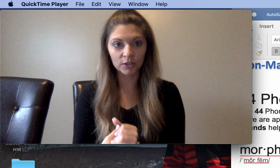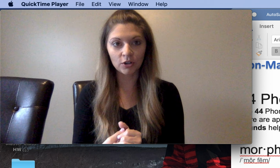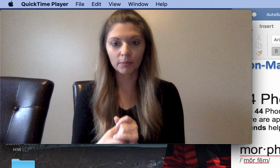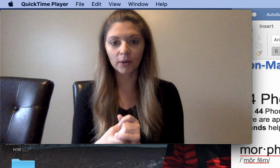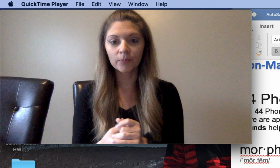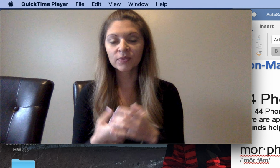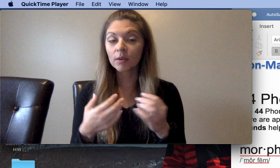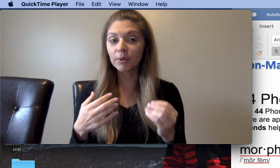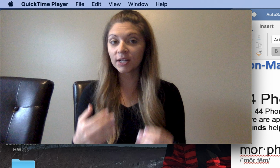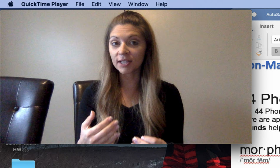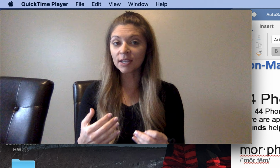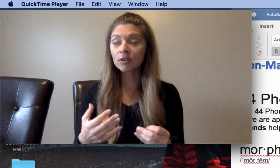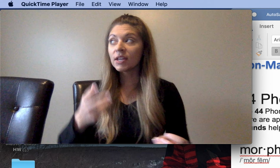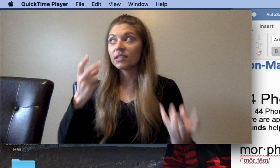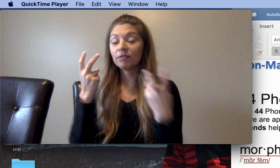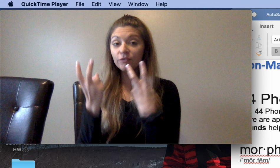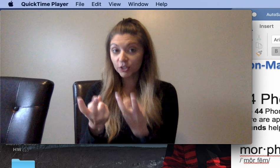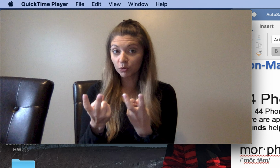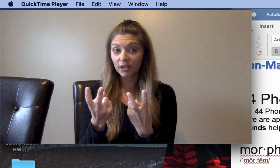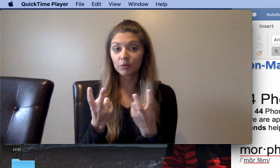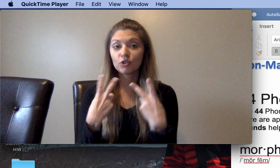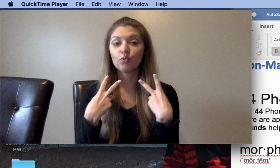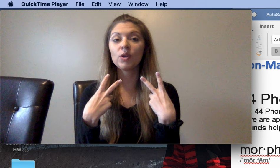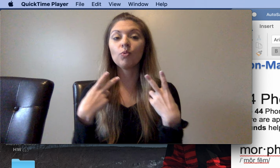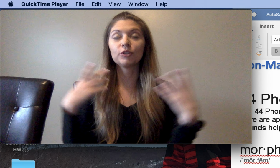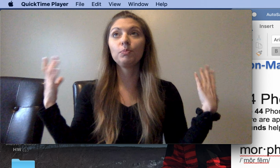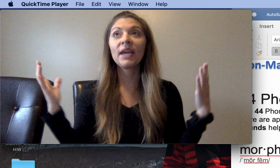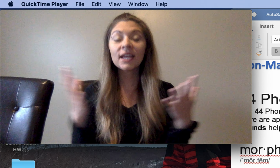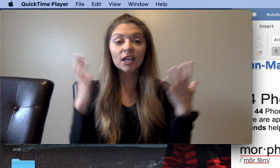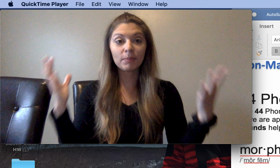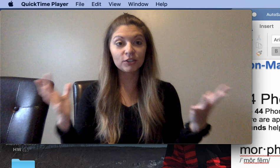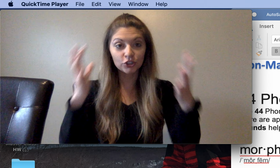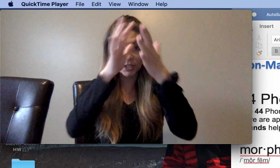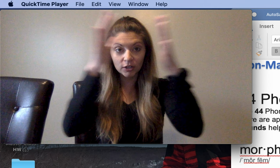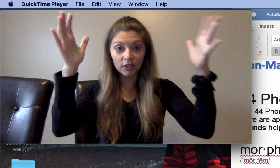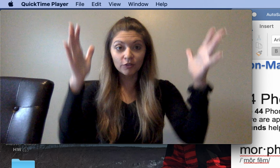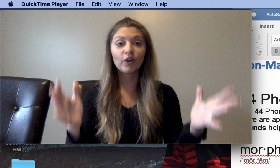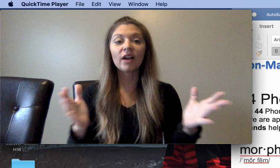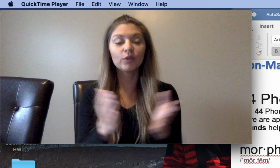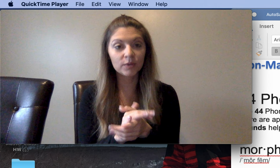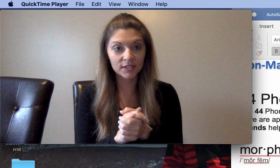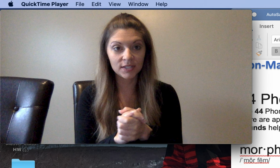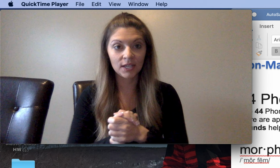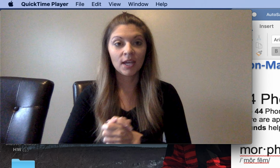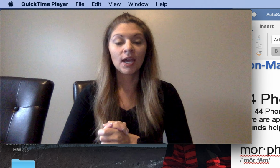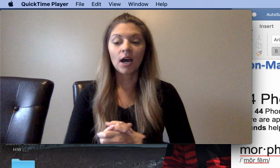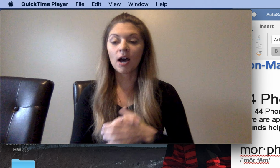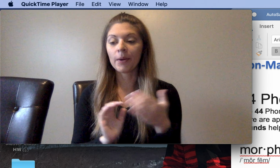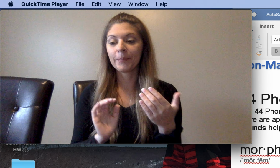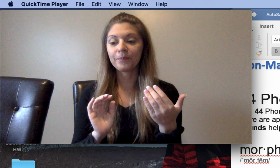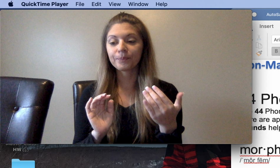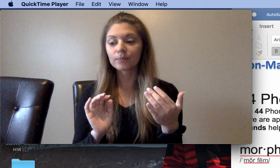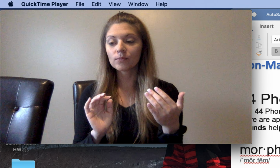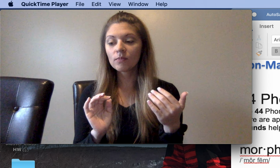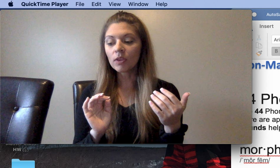what we want to talk about. But in ASL, it's a visual language. We want to paint a picture for everyone to see.